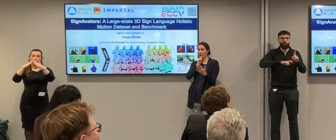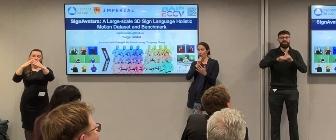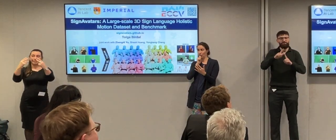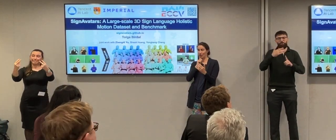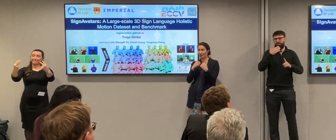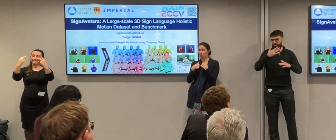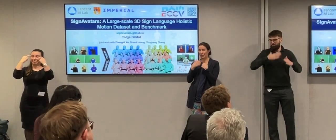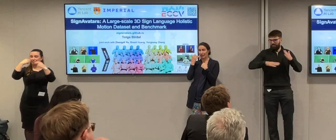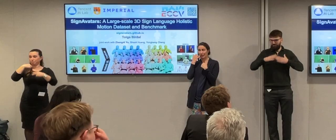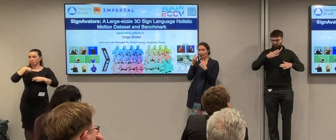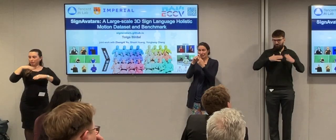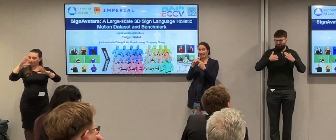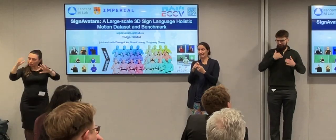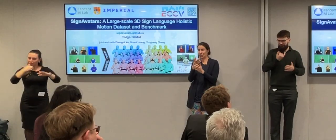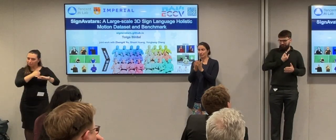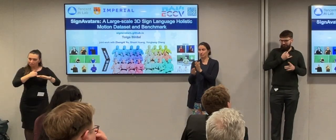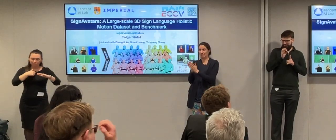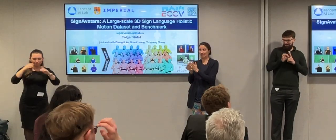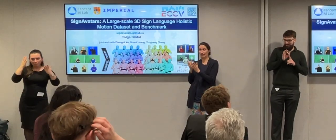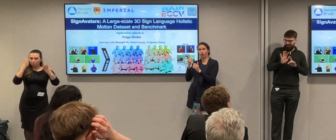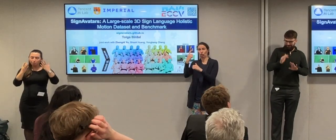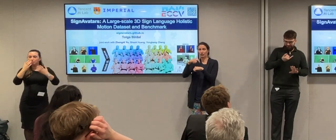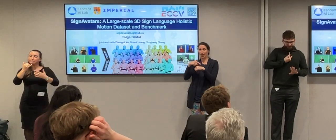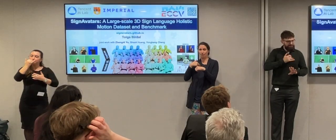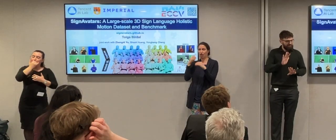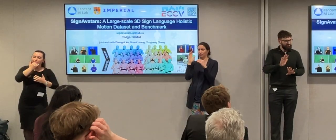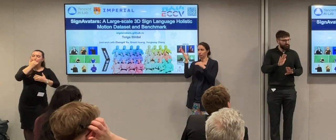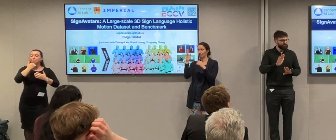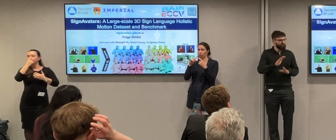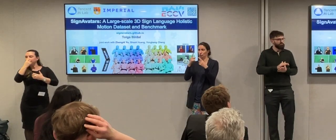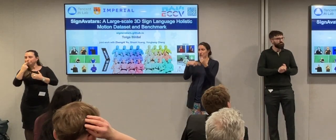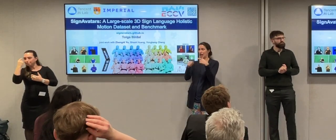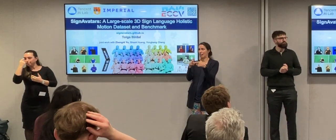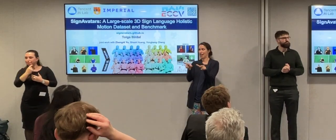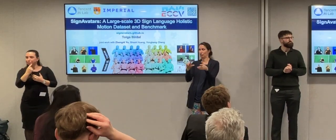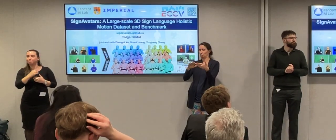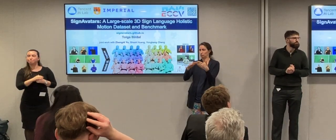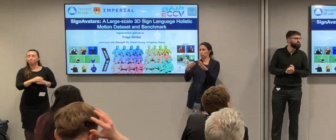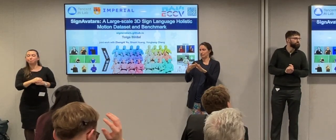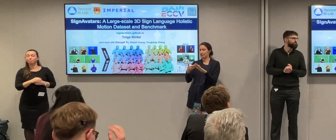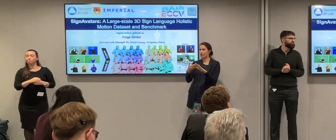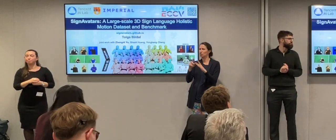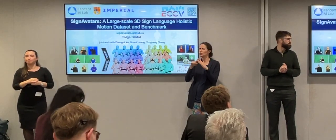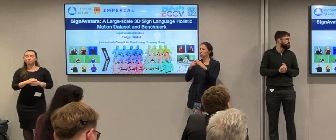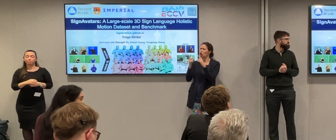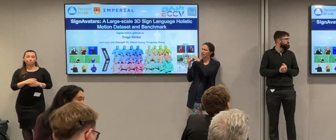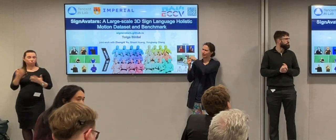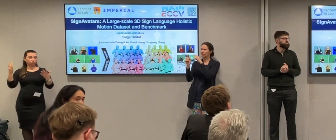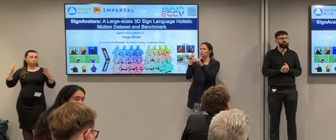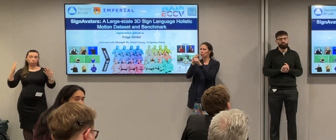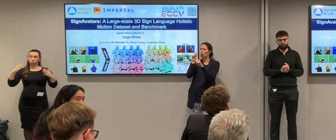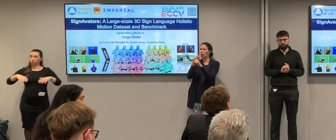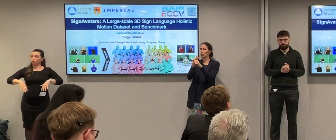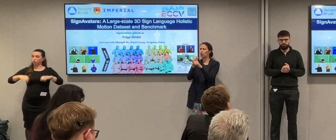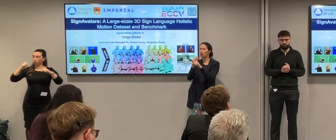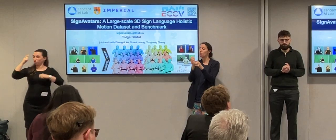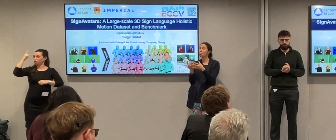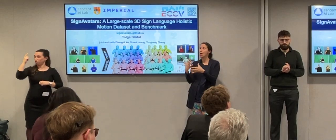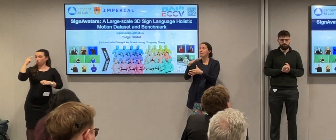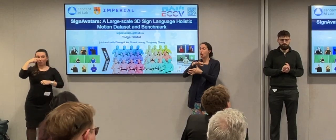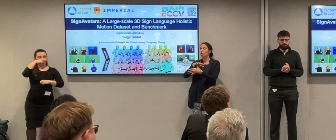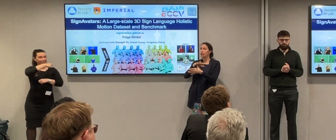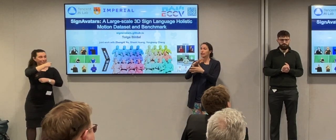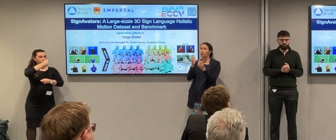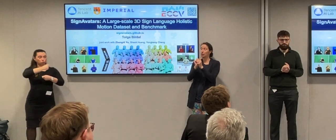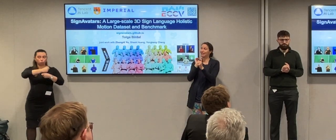get all the details right. Because we started doing this work primarily by